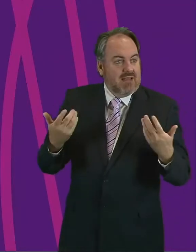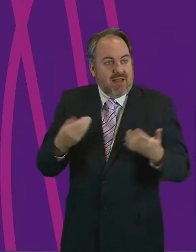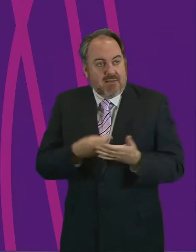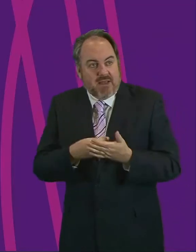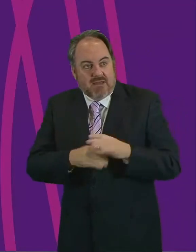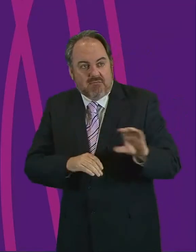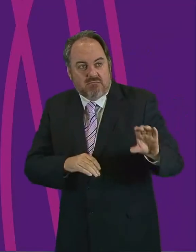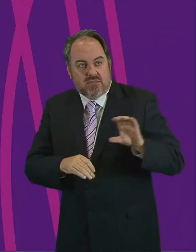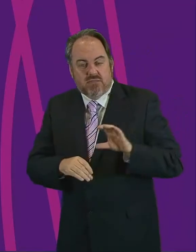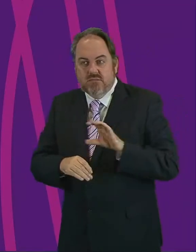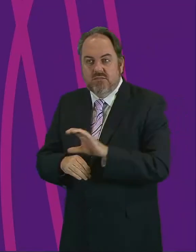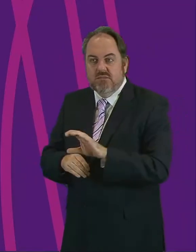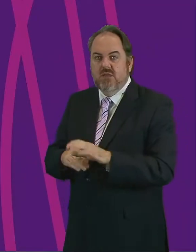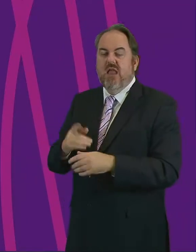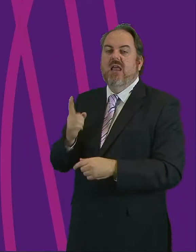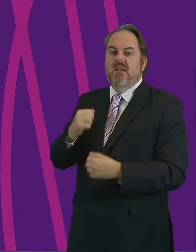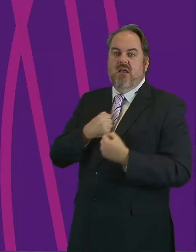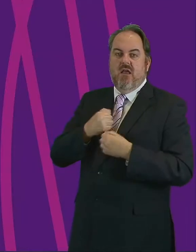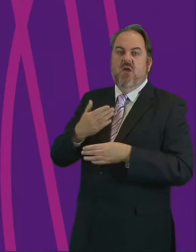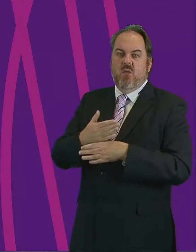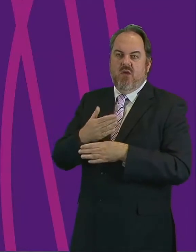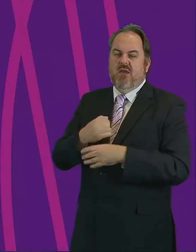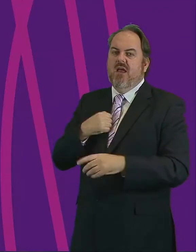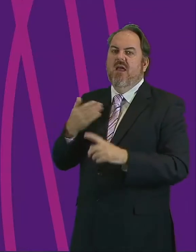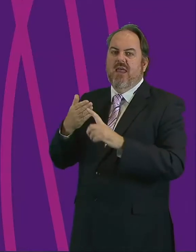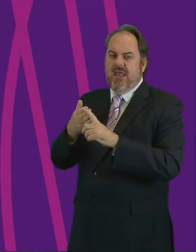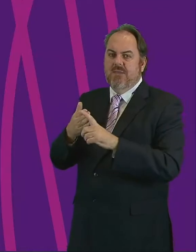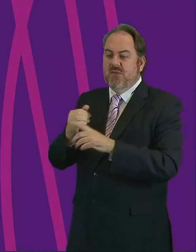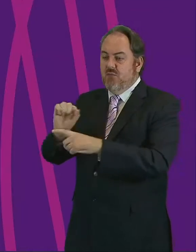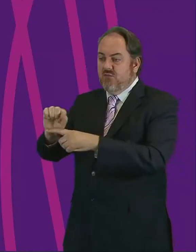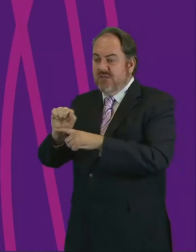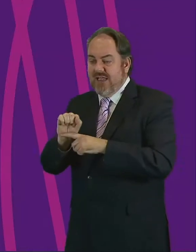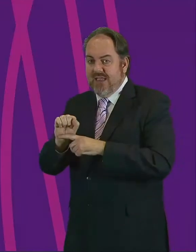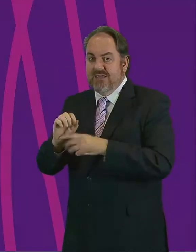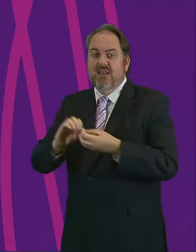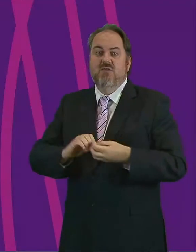have that singular focus on protecting and creating jobs.